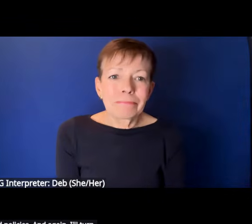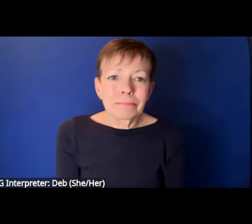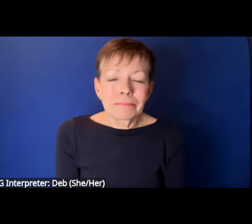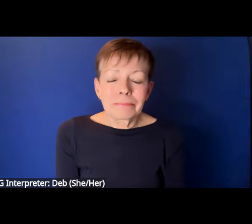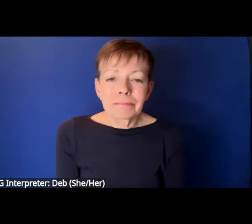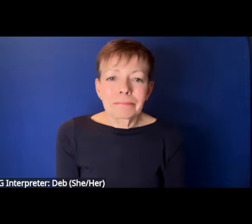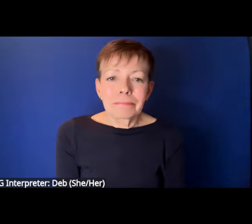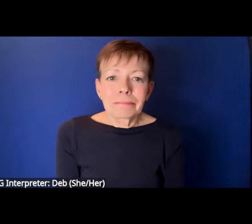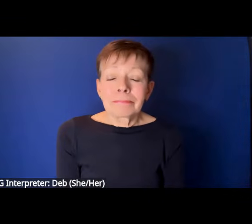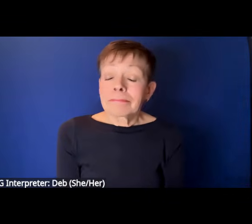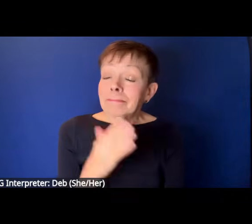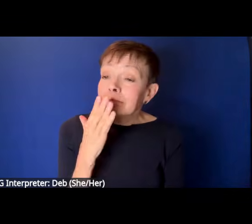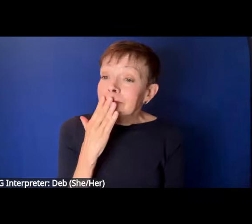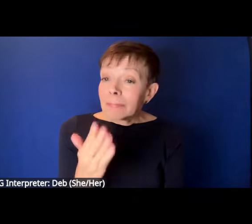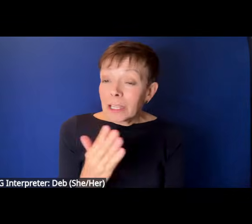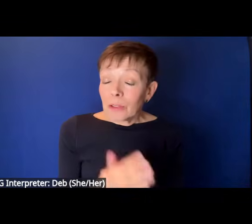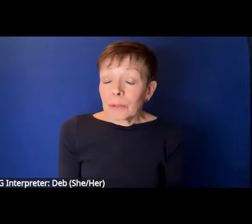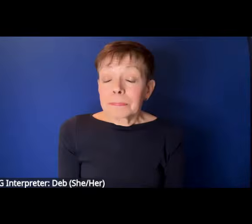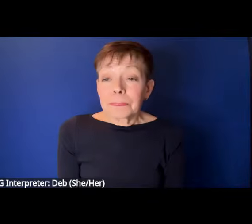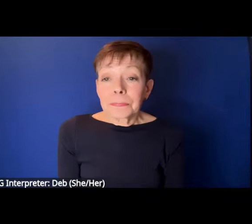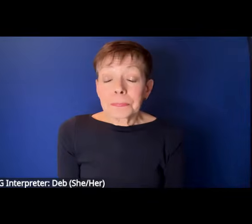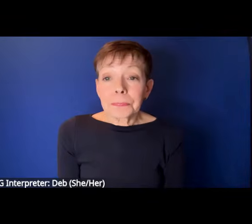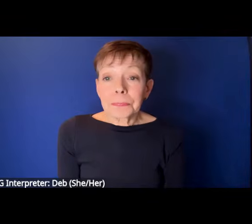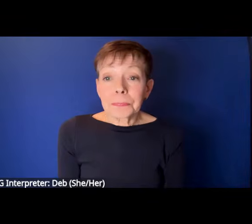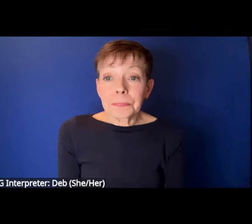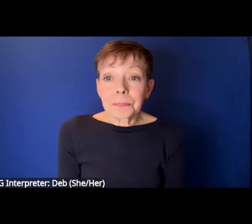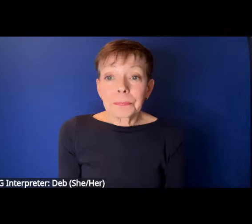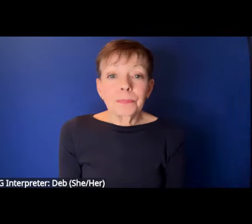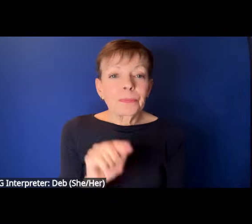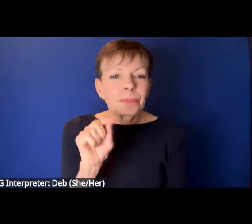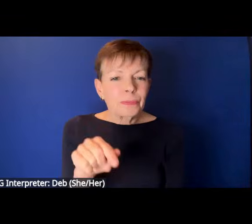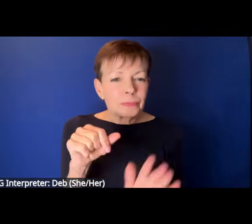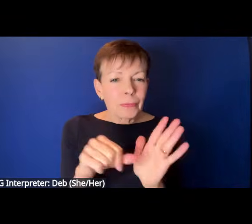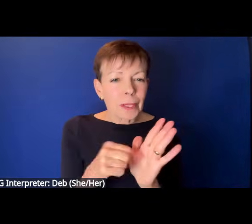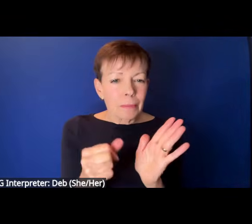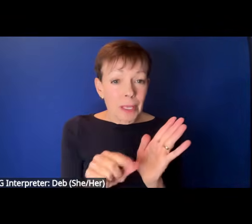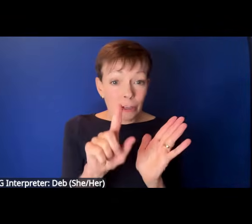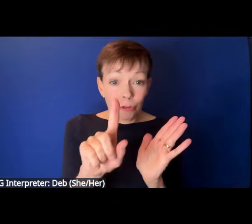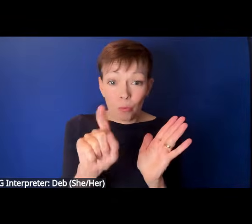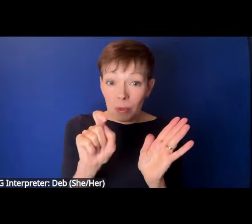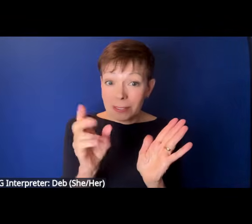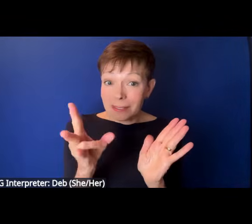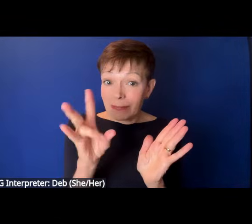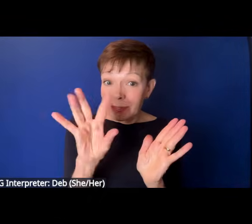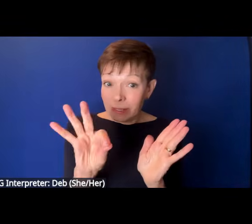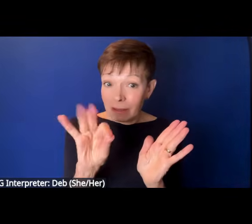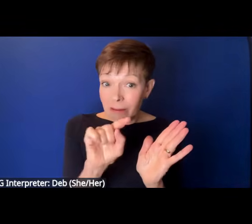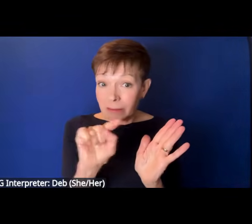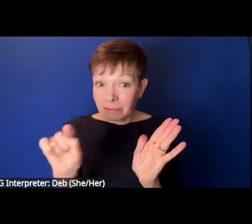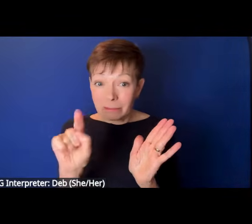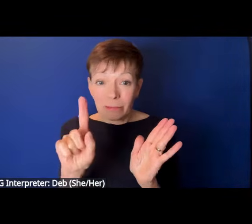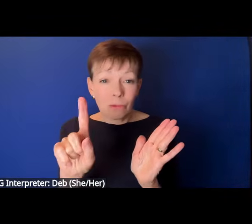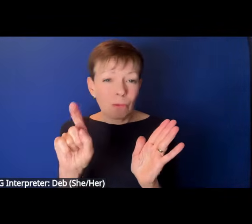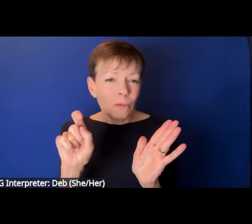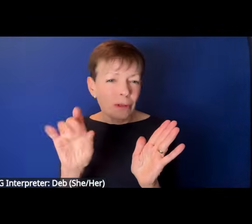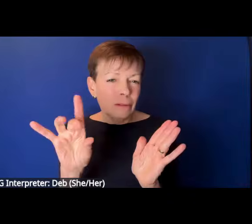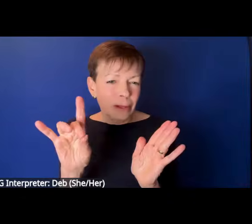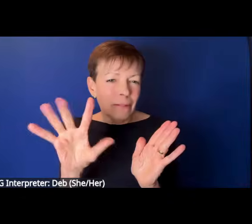Thank you. Again, with the chair, you will find this on page 179 to 185.